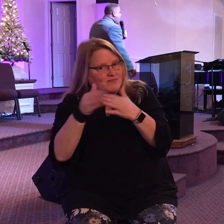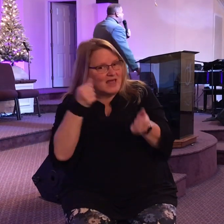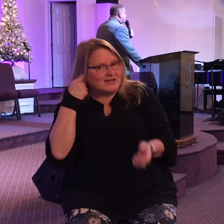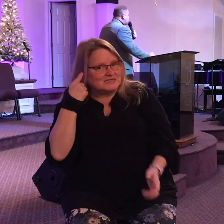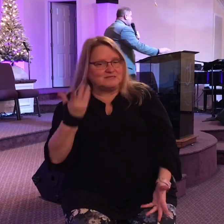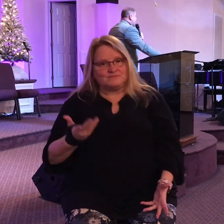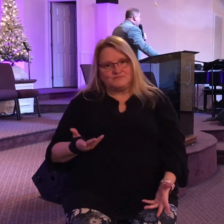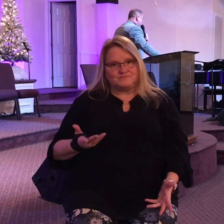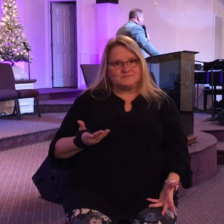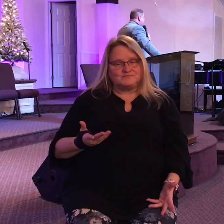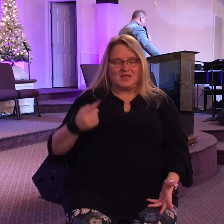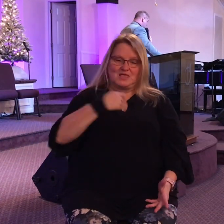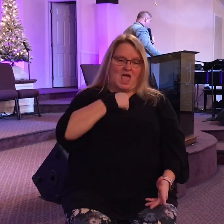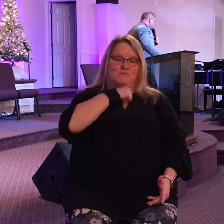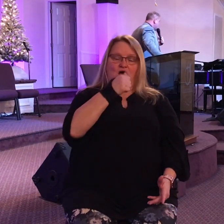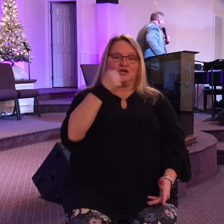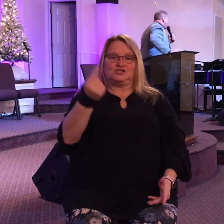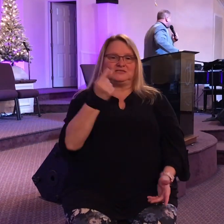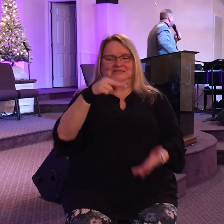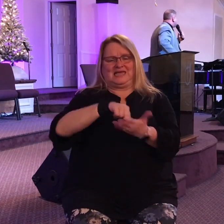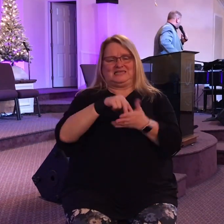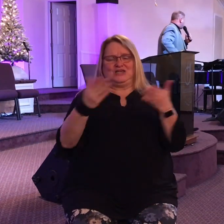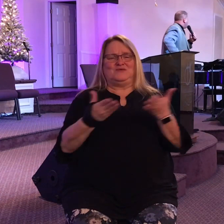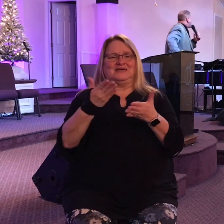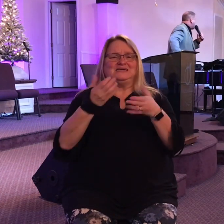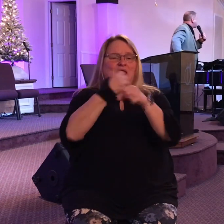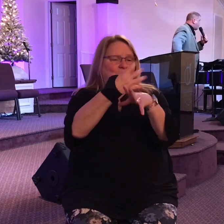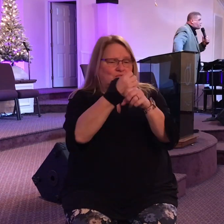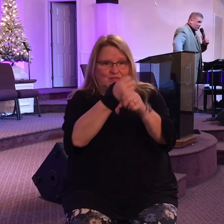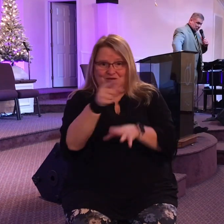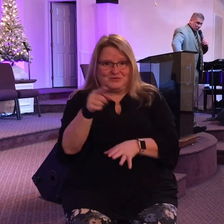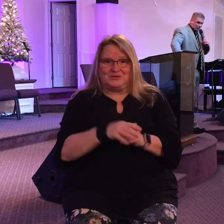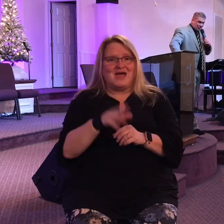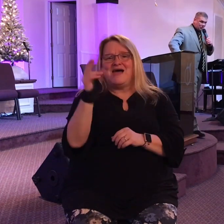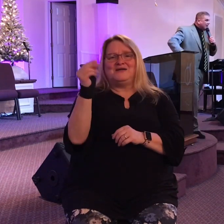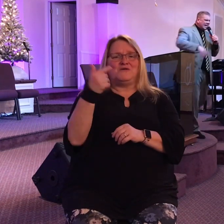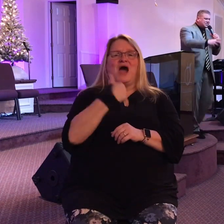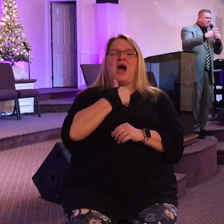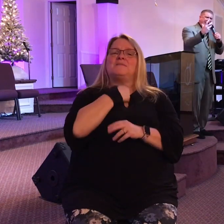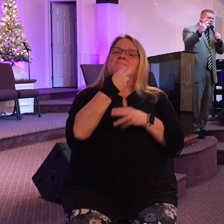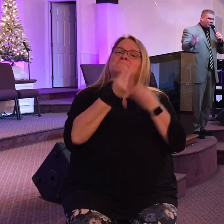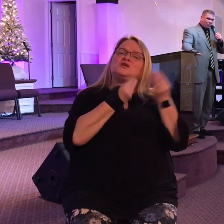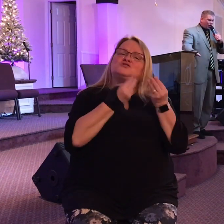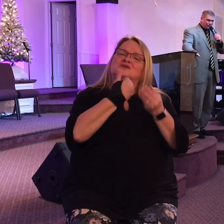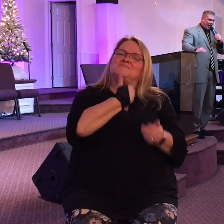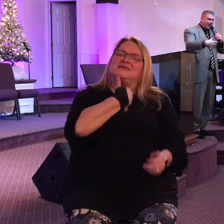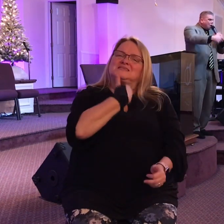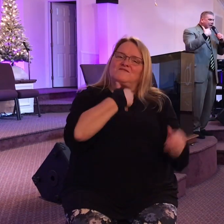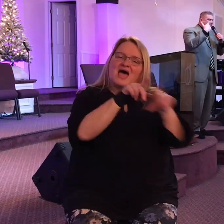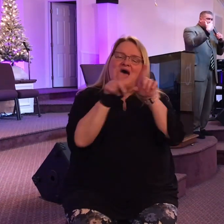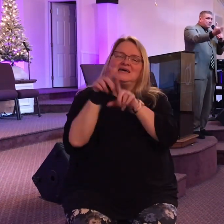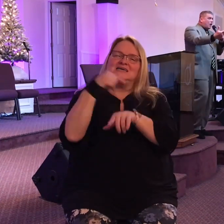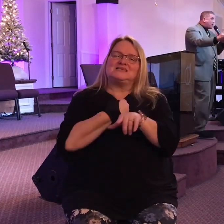So I'm not just standing up here yelling at you. I'm being ministered to while I'm preaching this word to you. That's the power of the word of